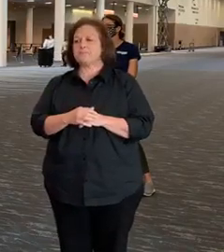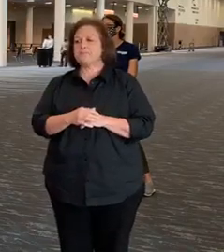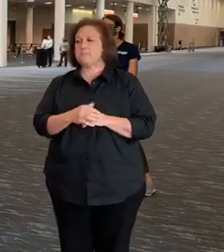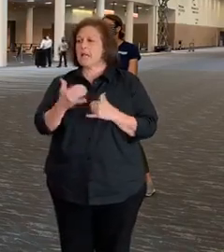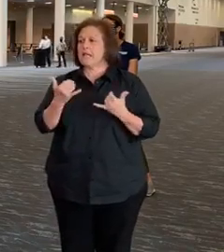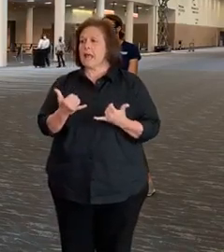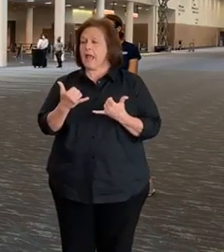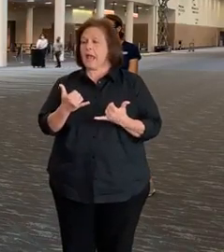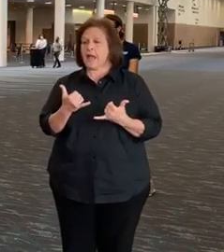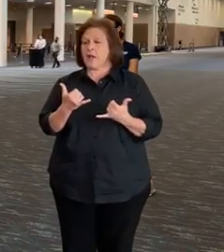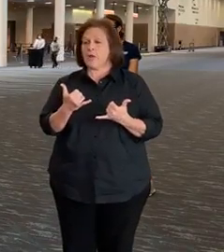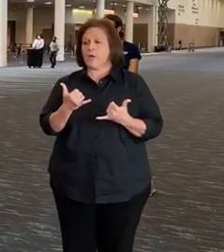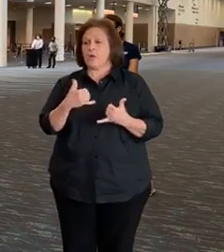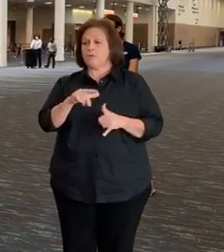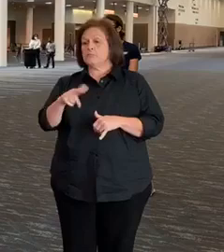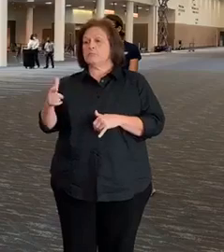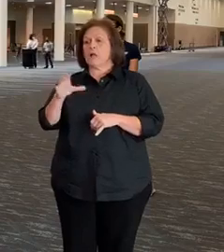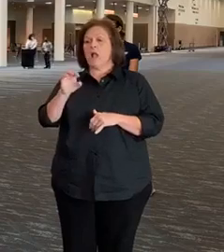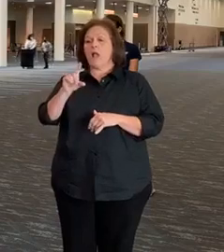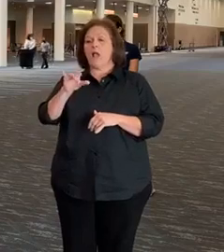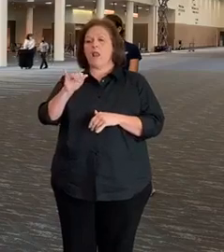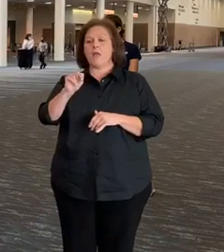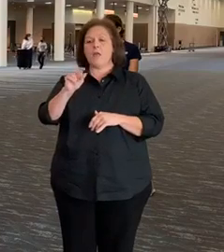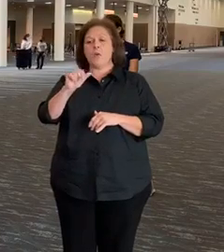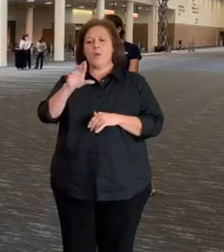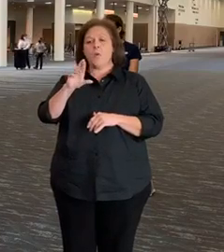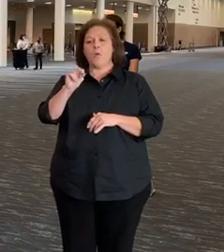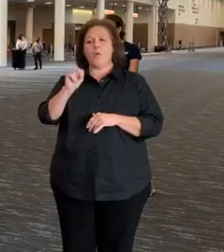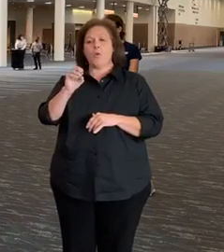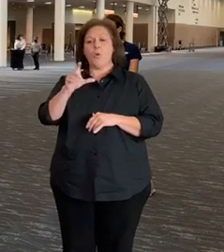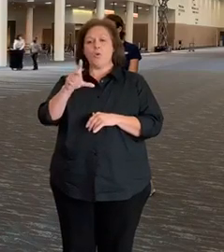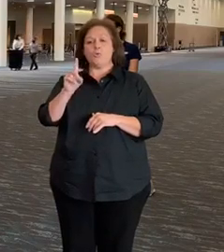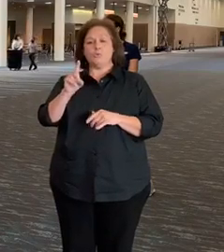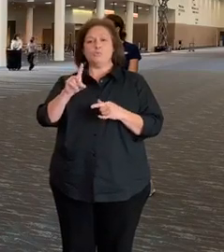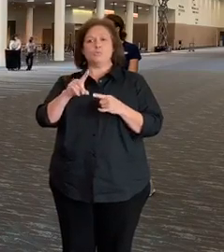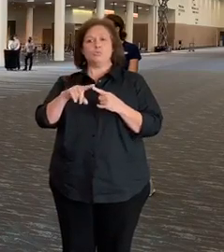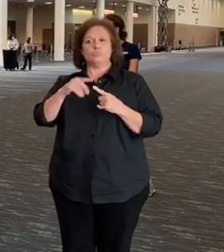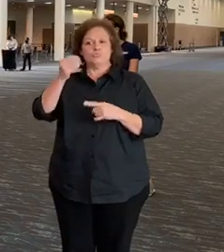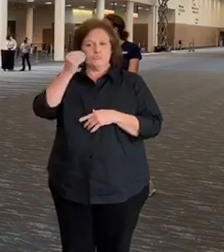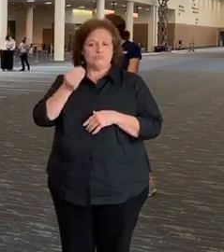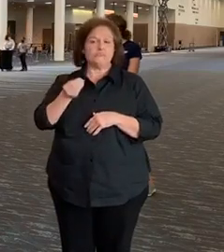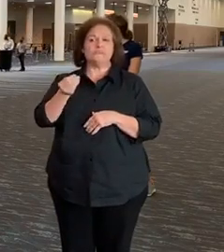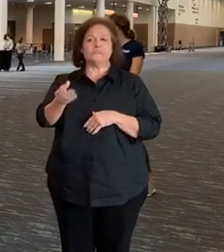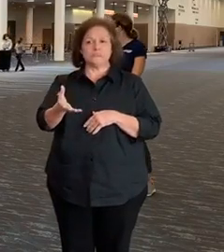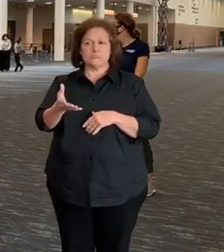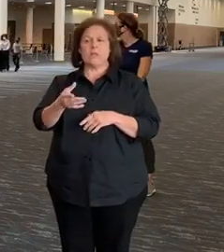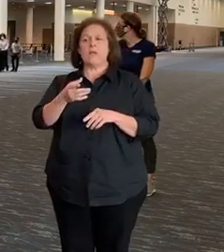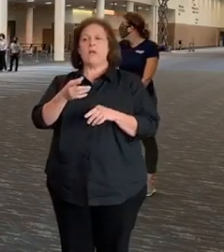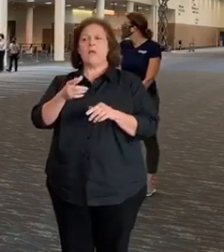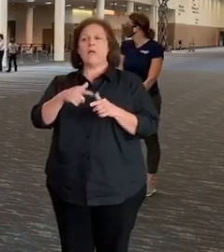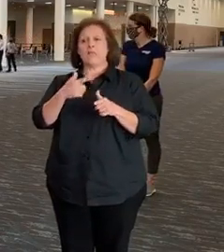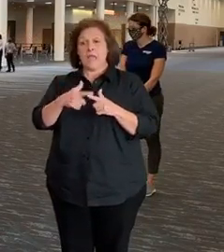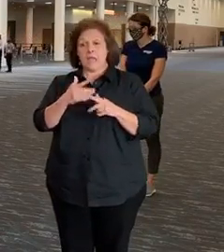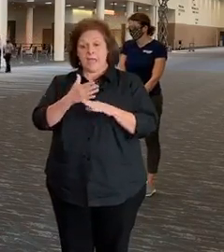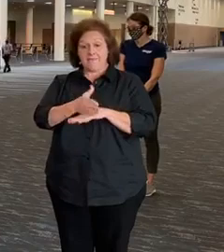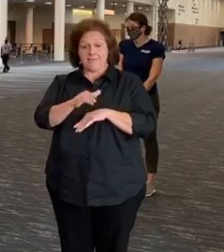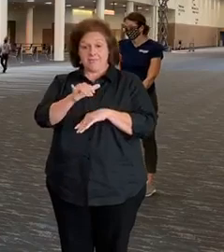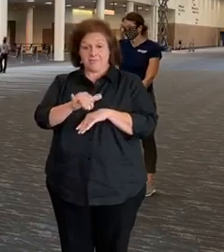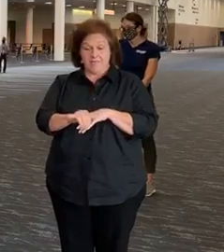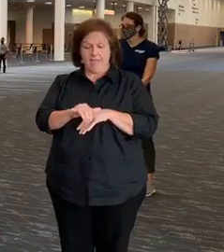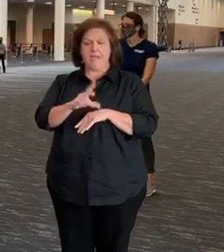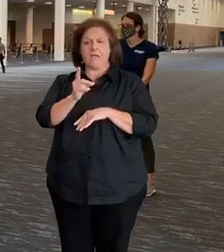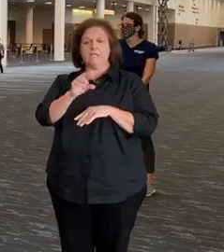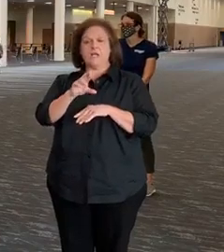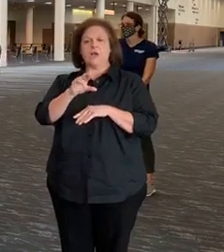going to now ask Colin Arnold to come up and give you an update, and we'll hear, followed by Colin, we'll hear